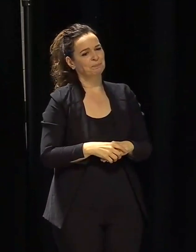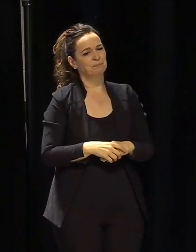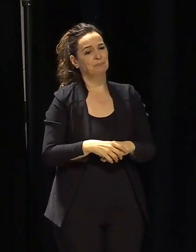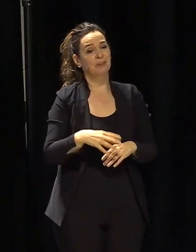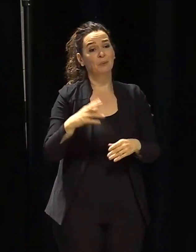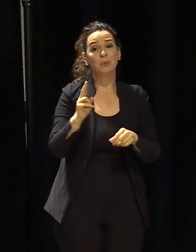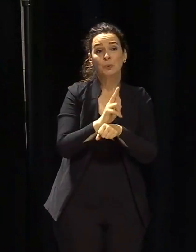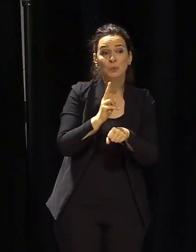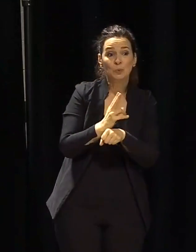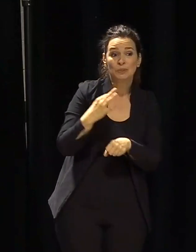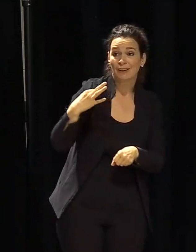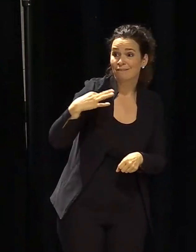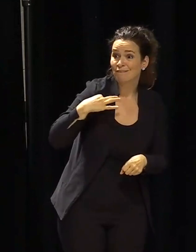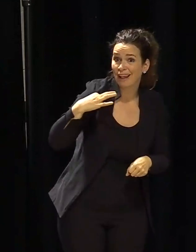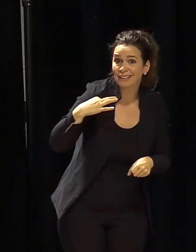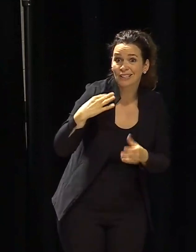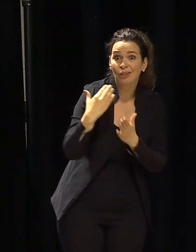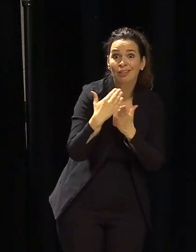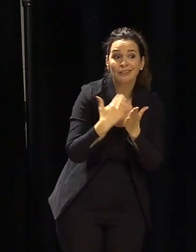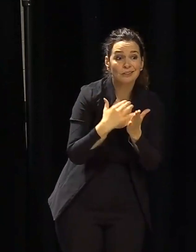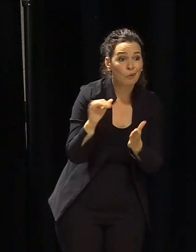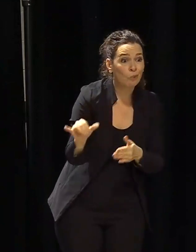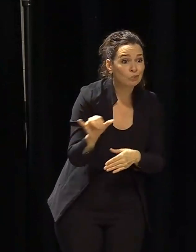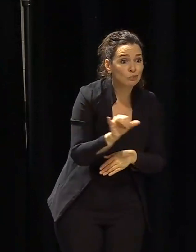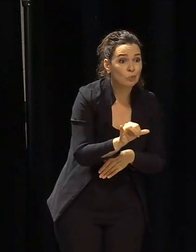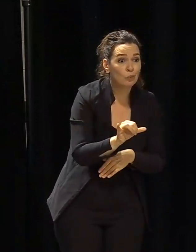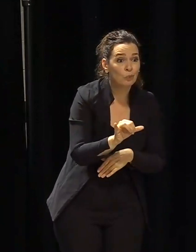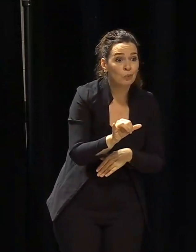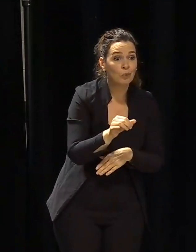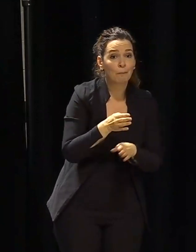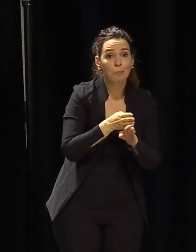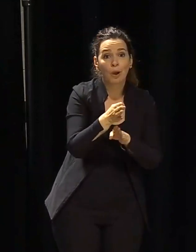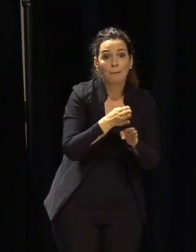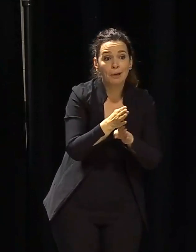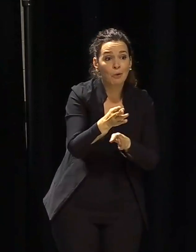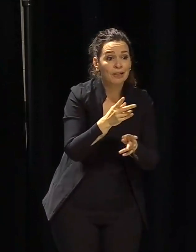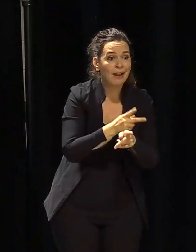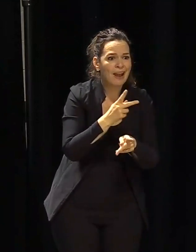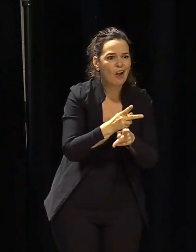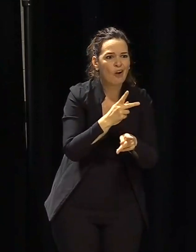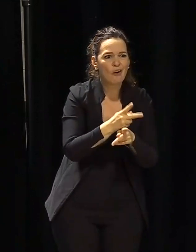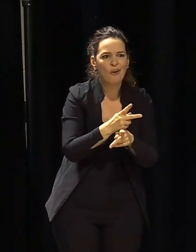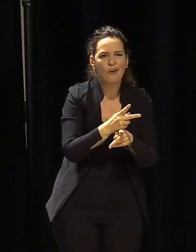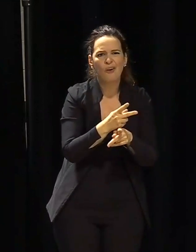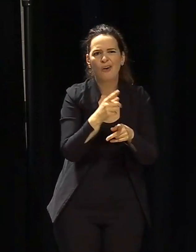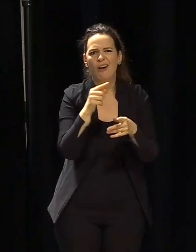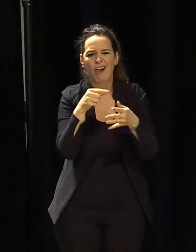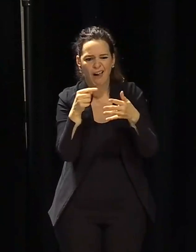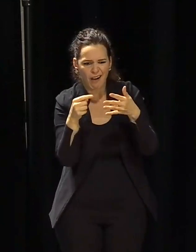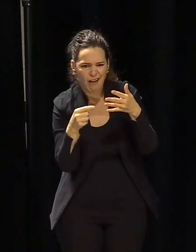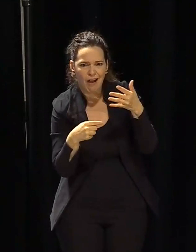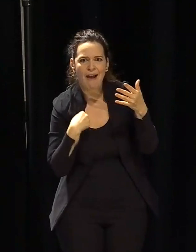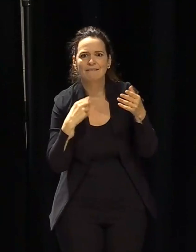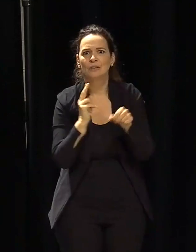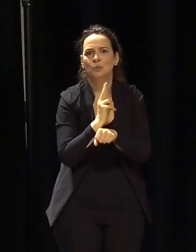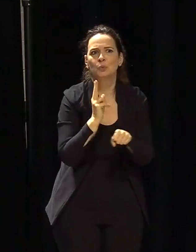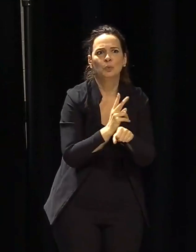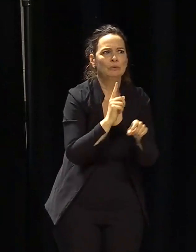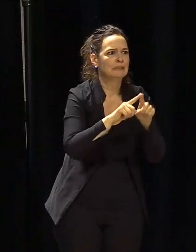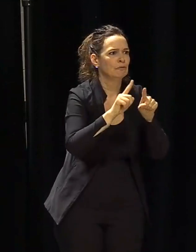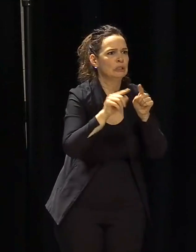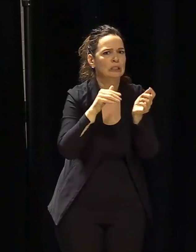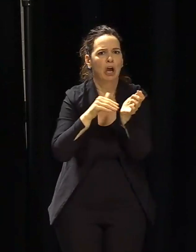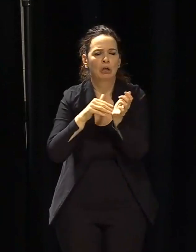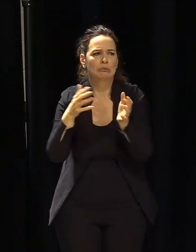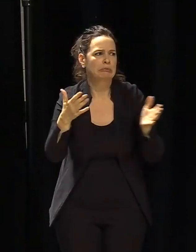look at some of your primary care physicians, these are the types of conversations that are ongoing in the event you